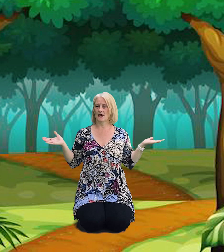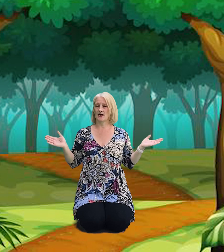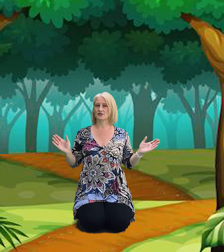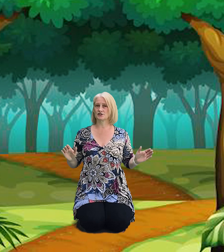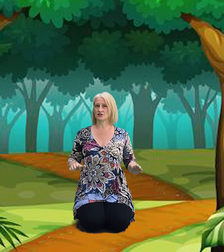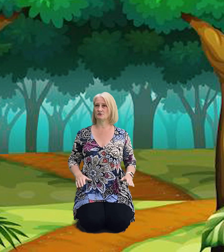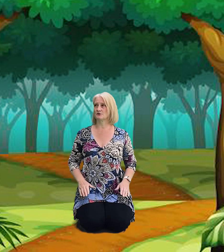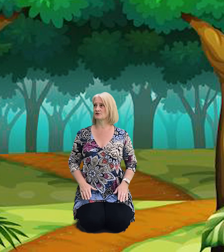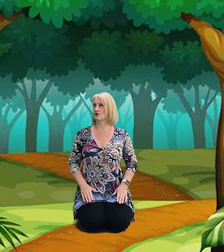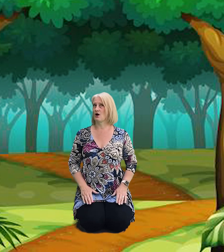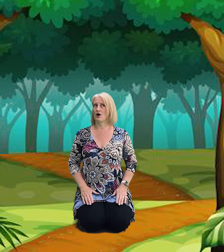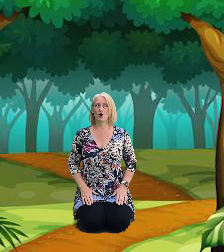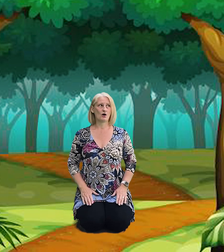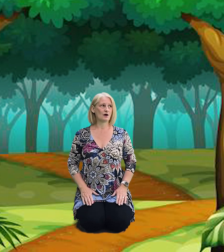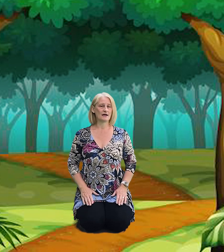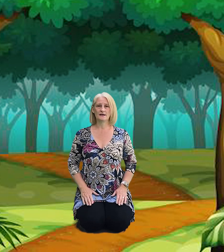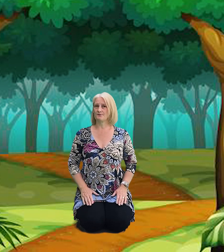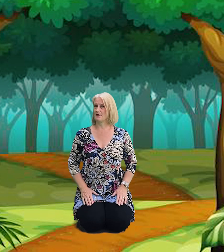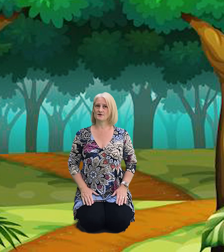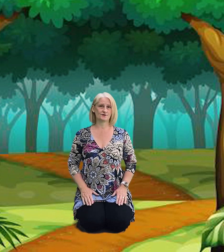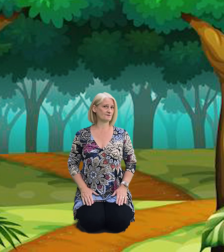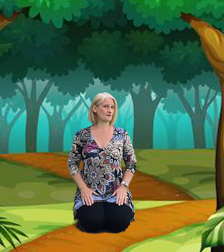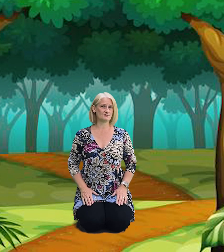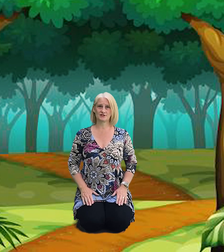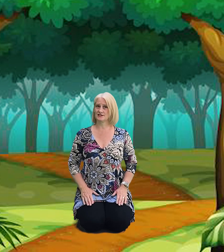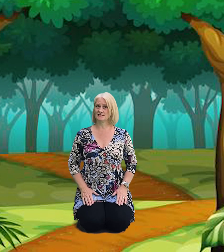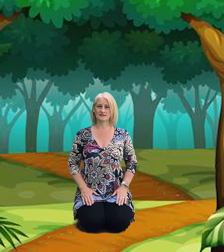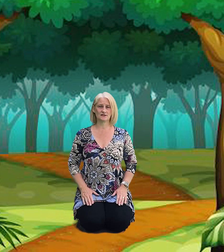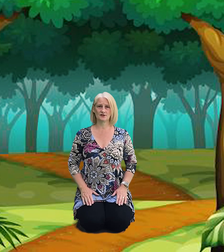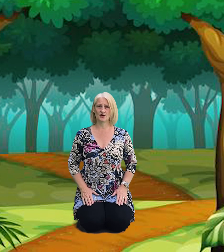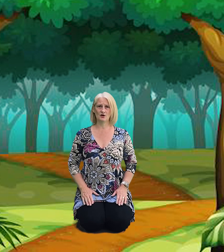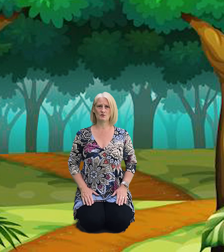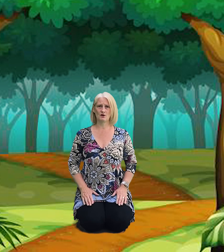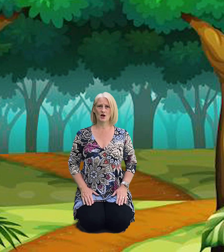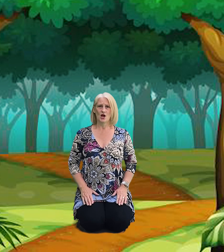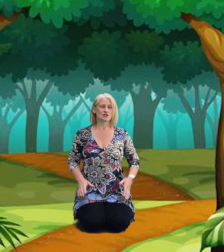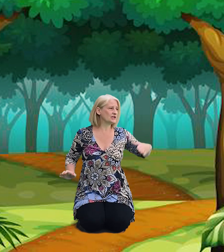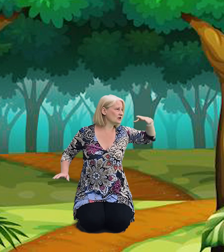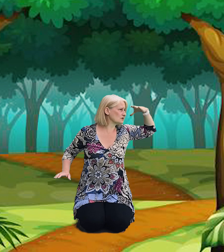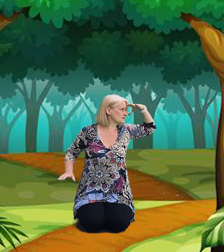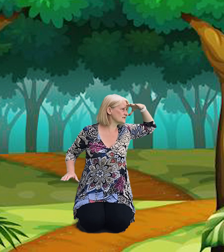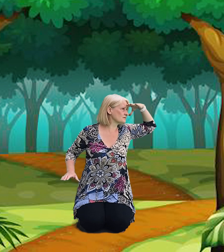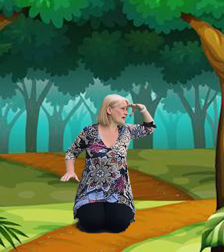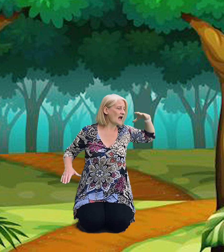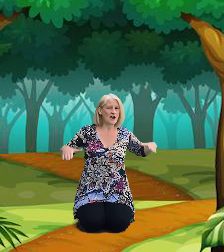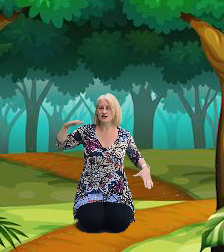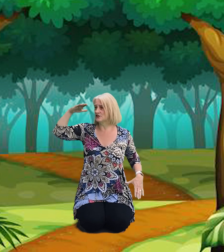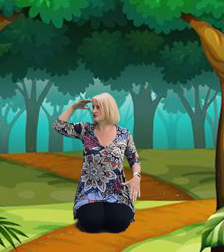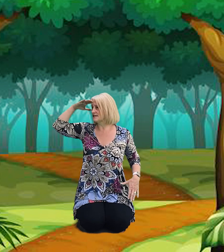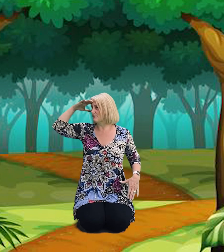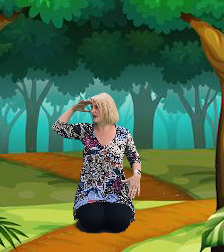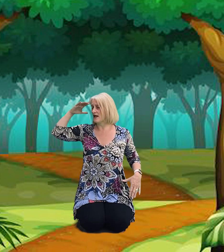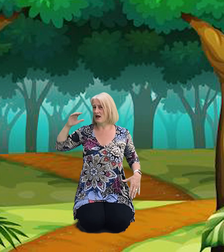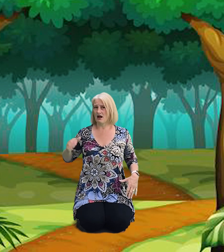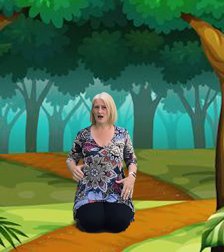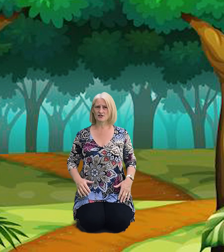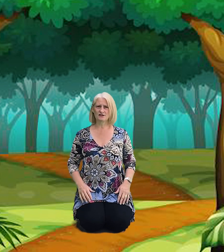And she was in the part of the forest she didn't know. She looks this way and she looks that way. And she